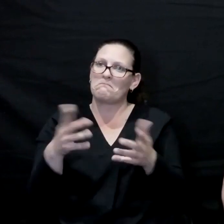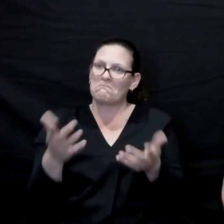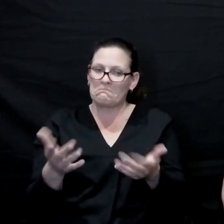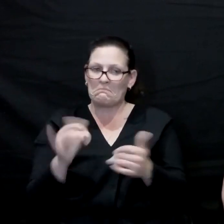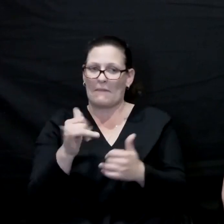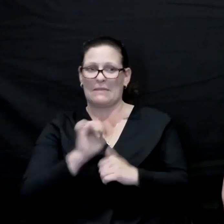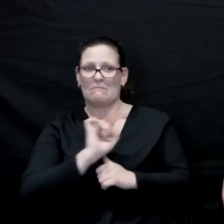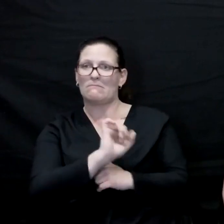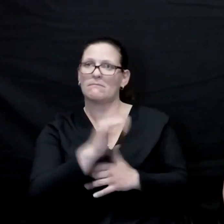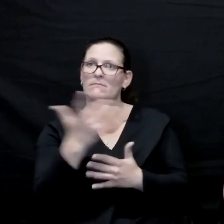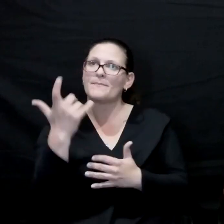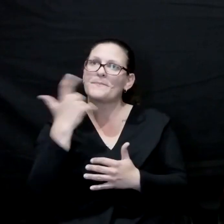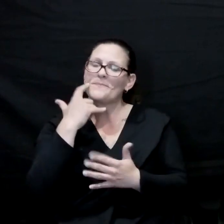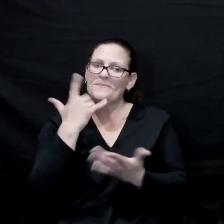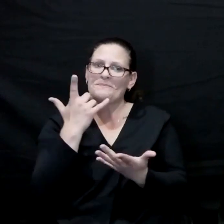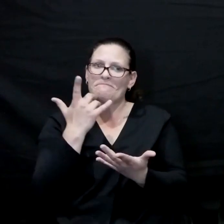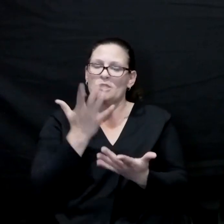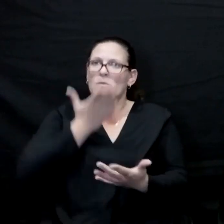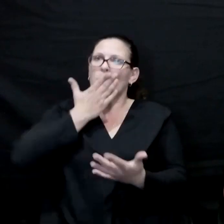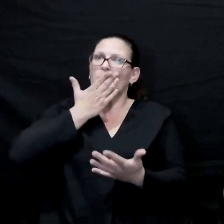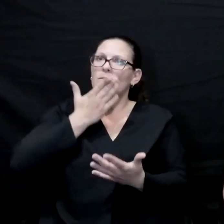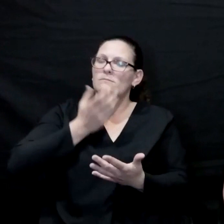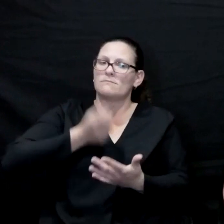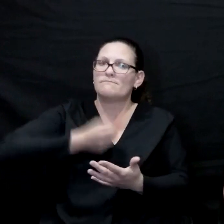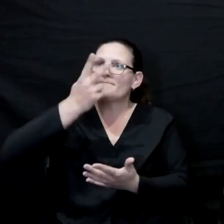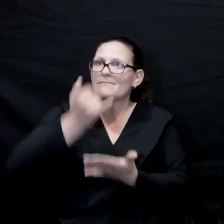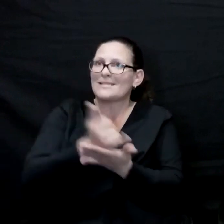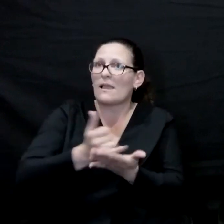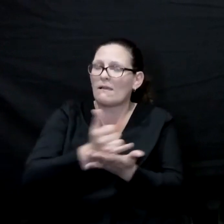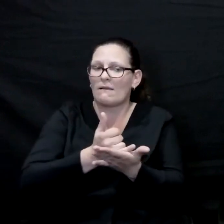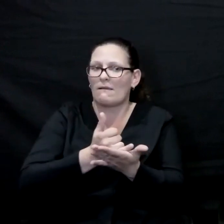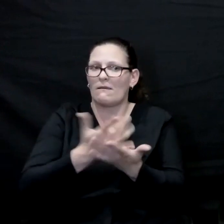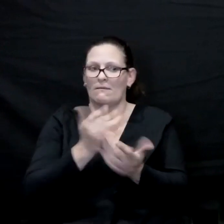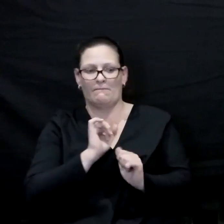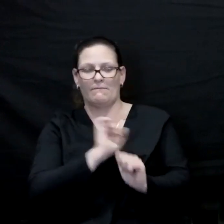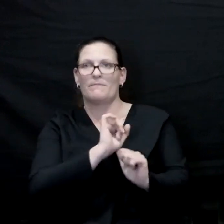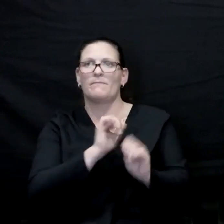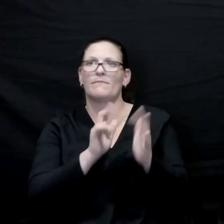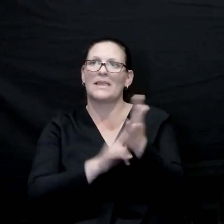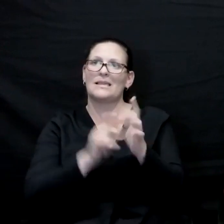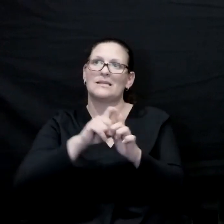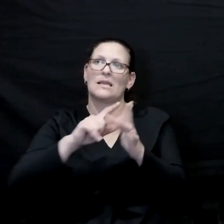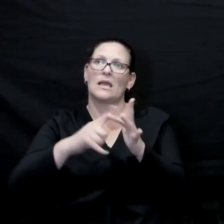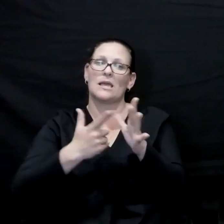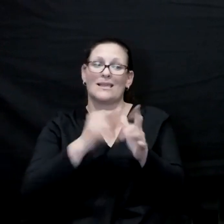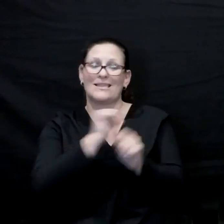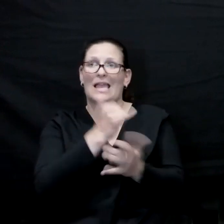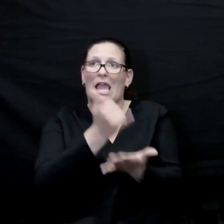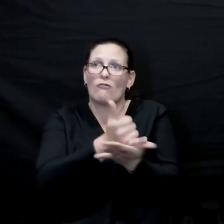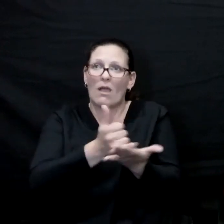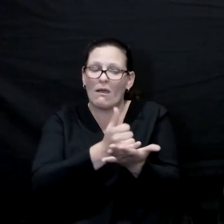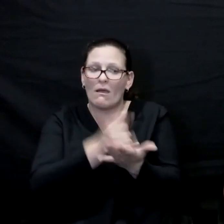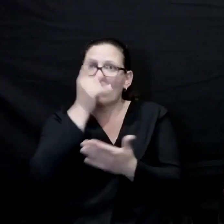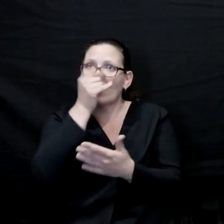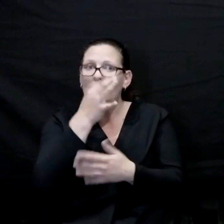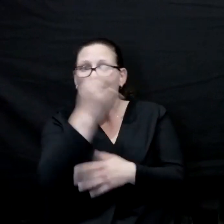agency, what we call a departmental error, that you can ask for it to be corrected. Or it